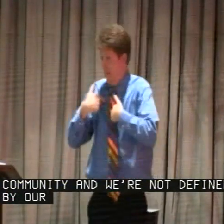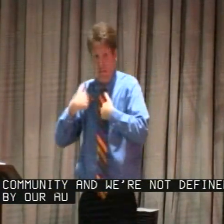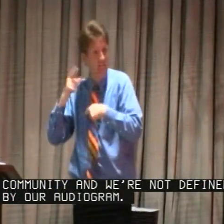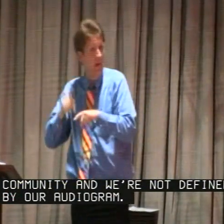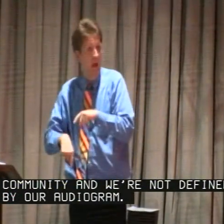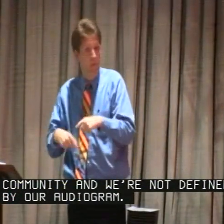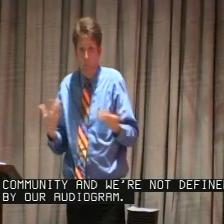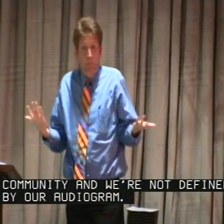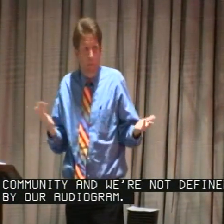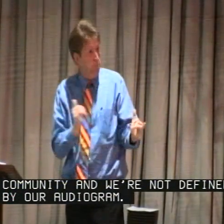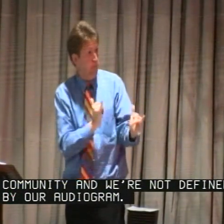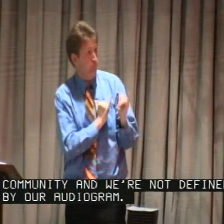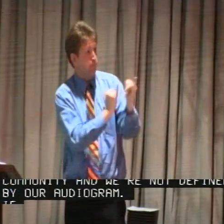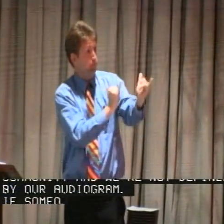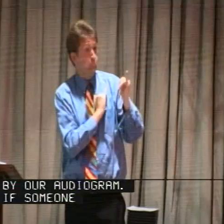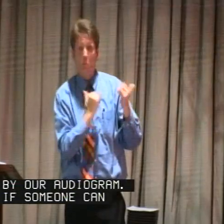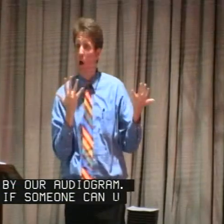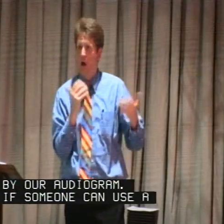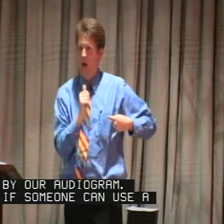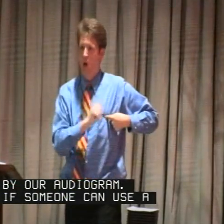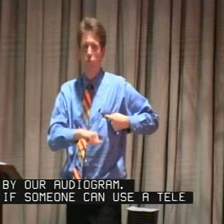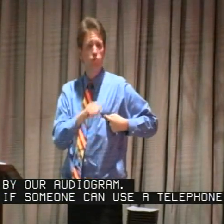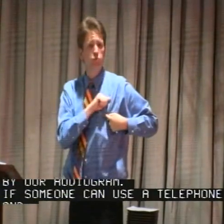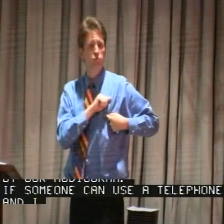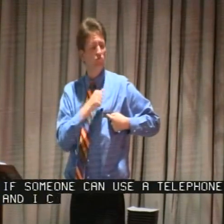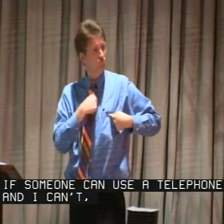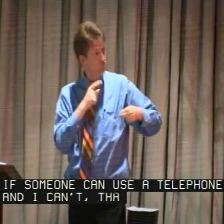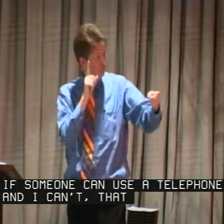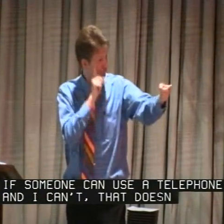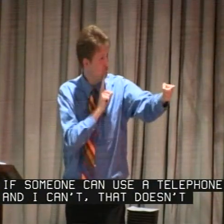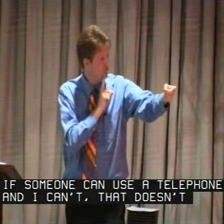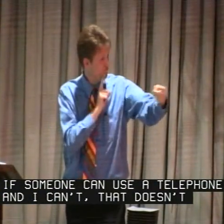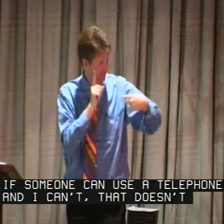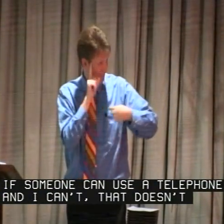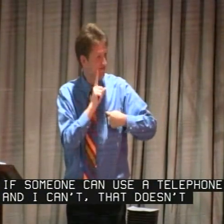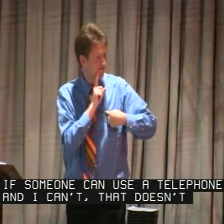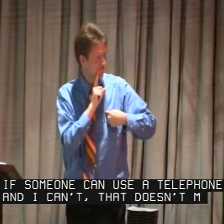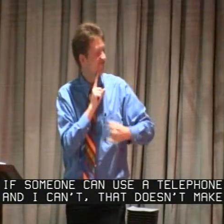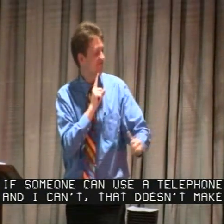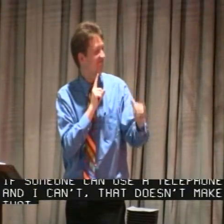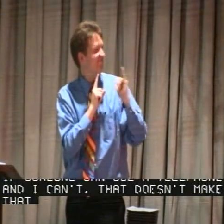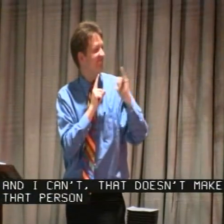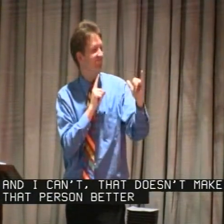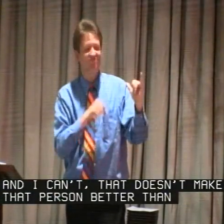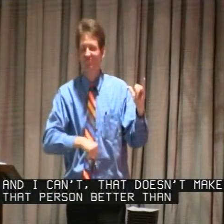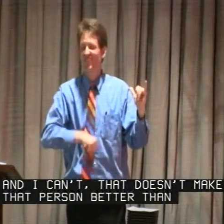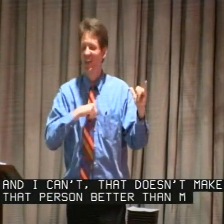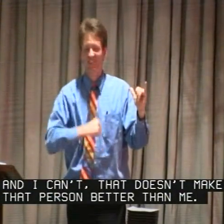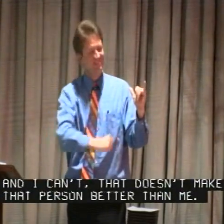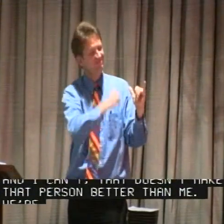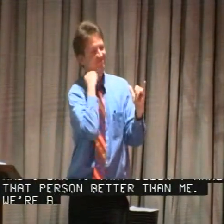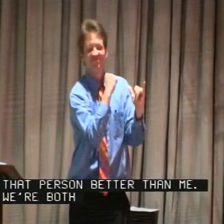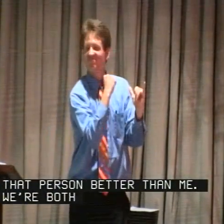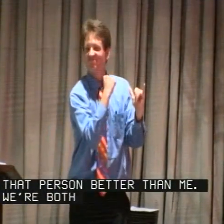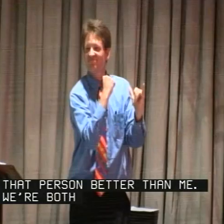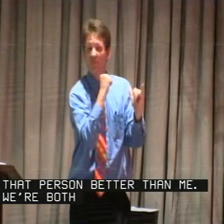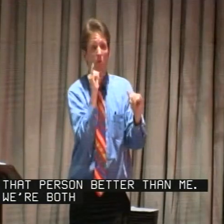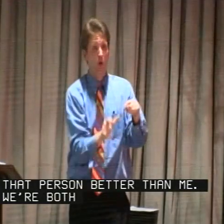use a telephone and I can't, that doesn't make that person better than me. We're both deaf, and we're proud of our